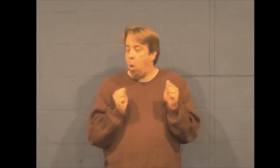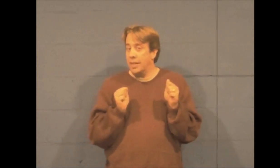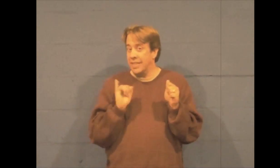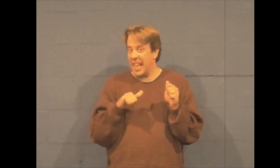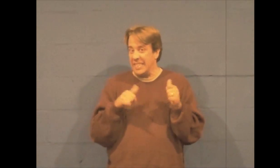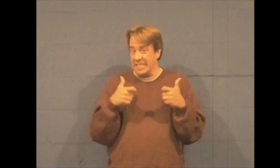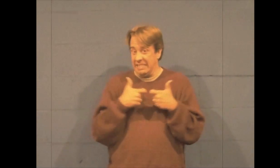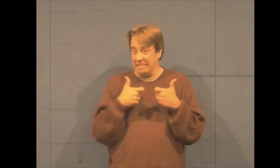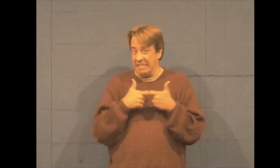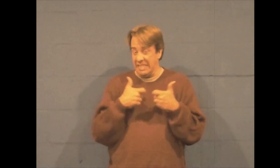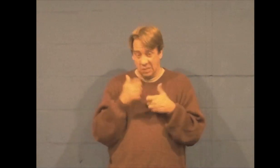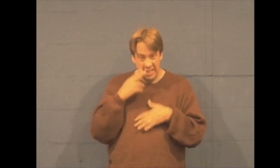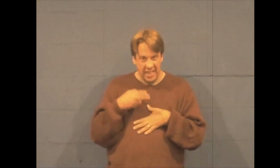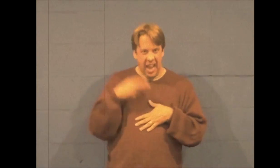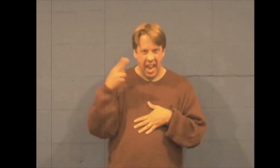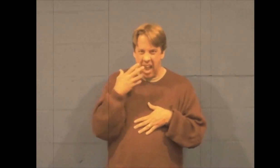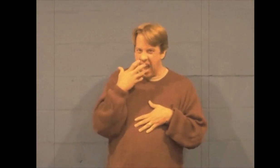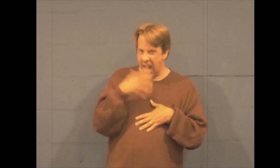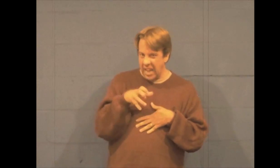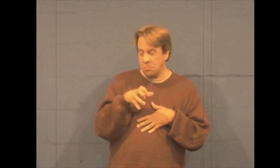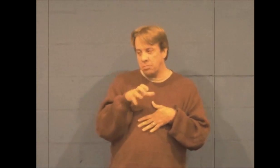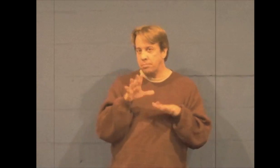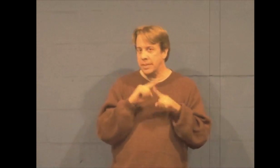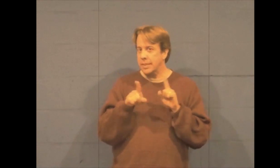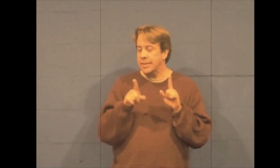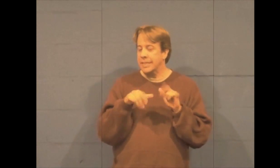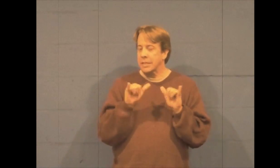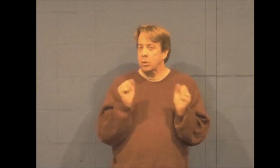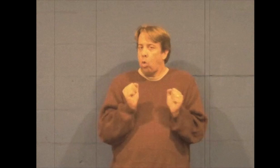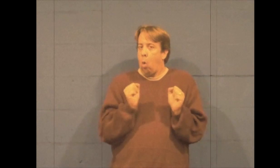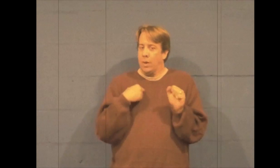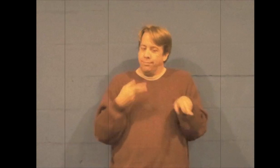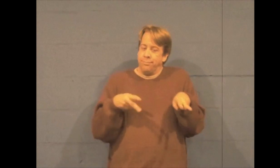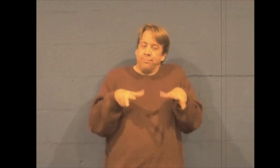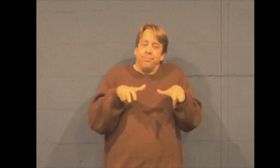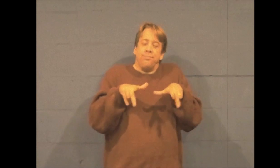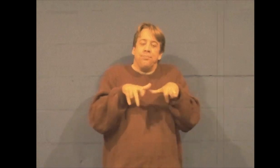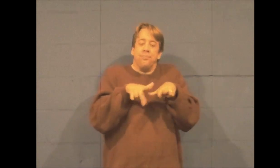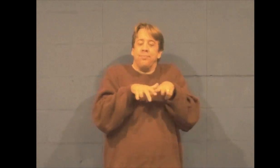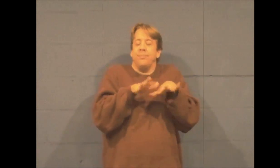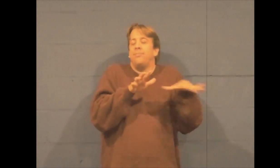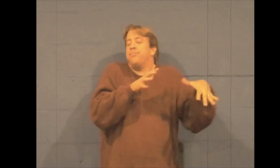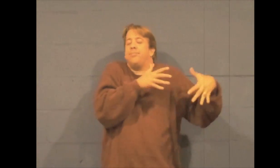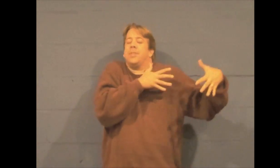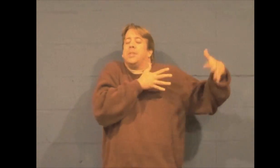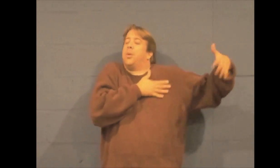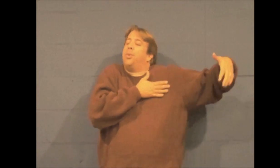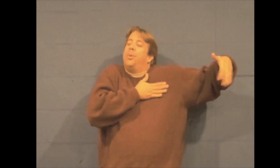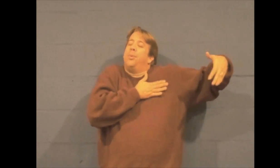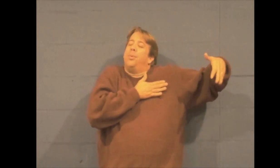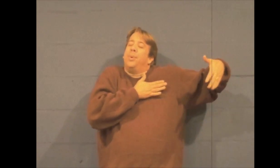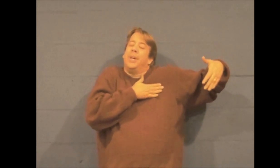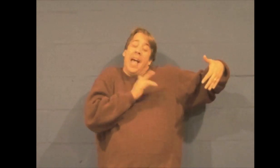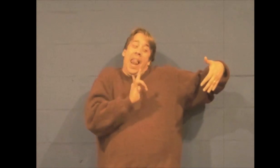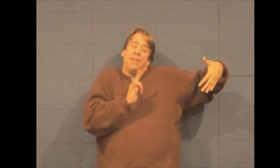And it was cold because they couldn't pay their electricity bill that winter because it's really high. And so they decided to snuggle and